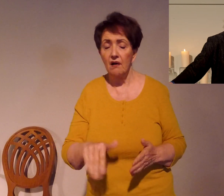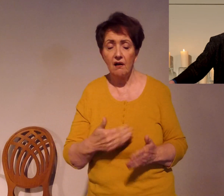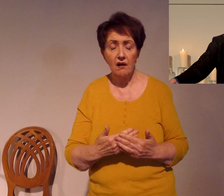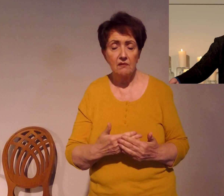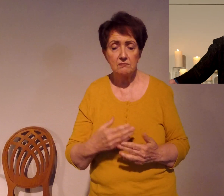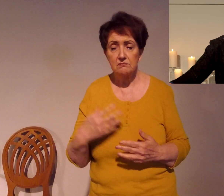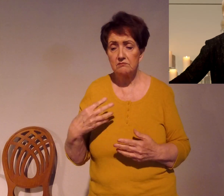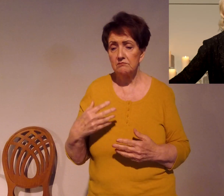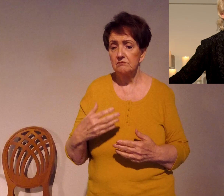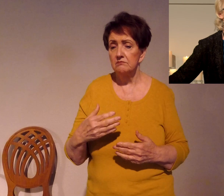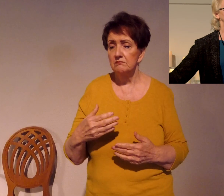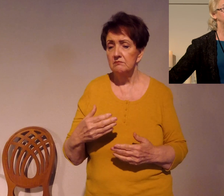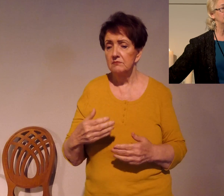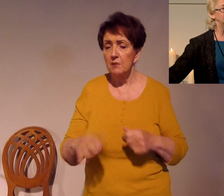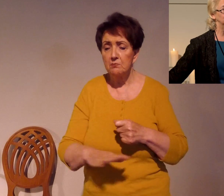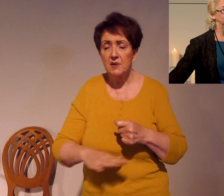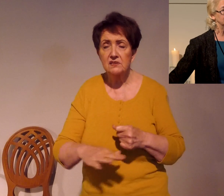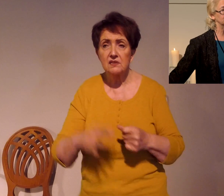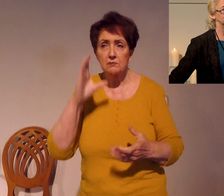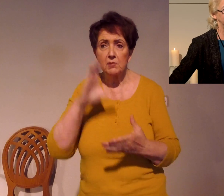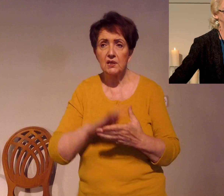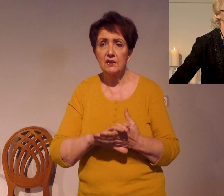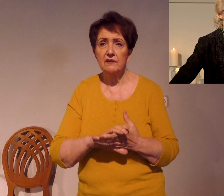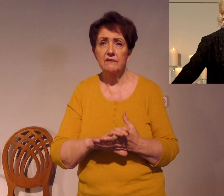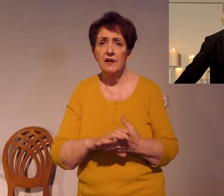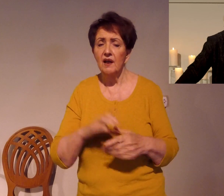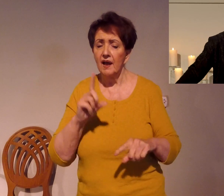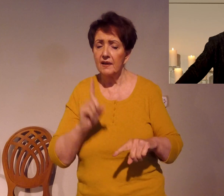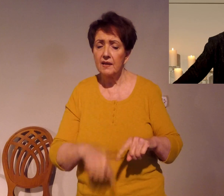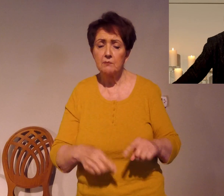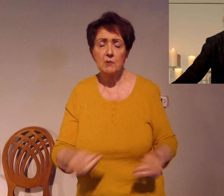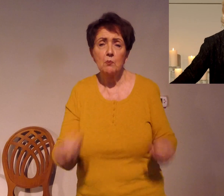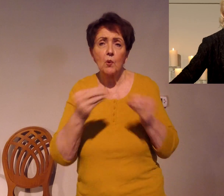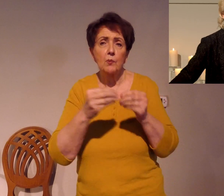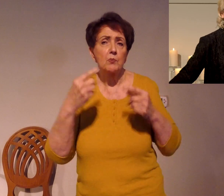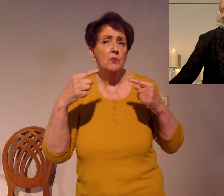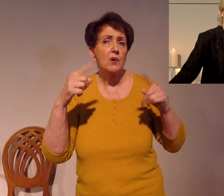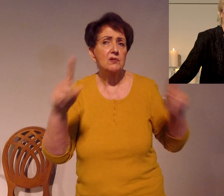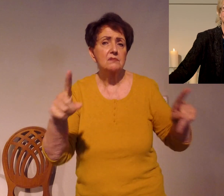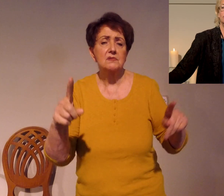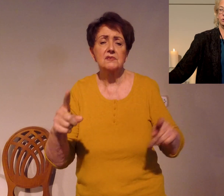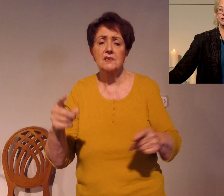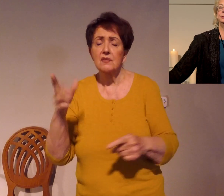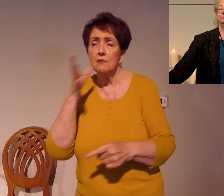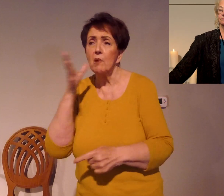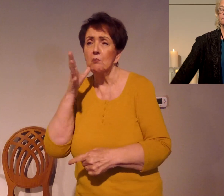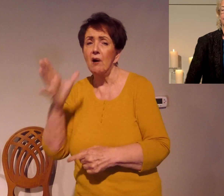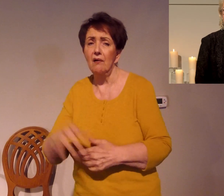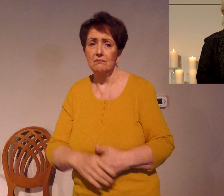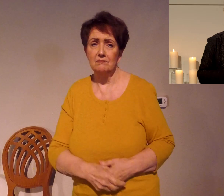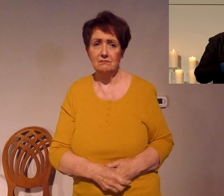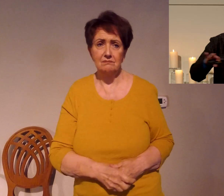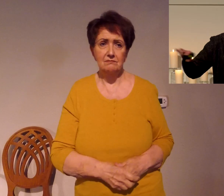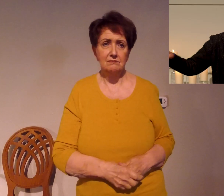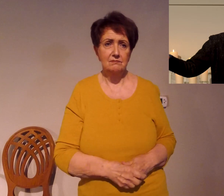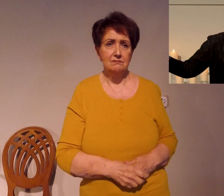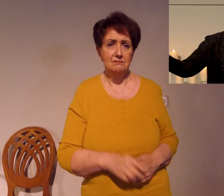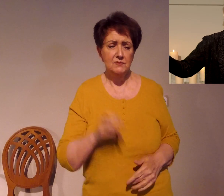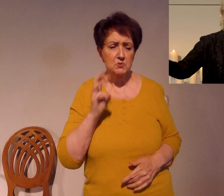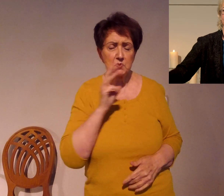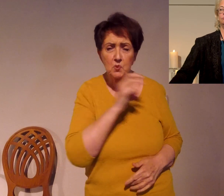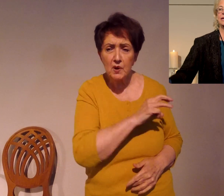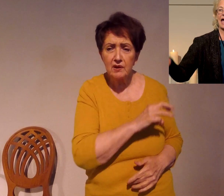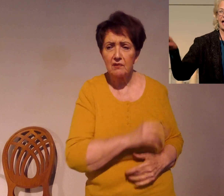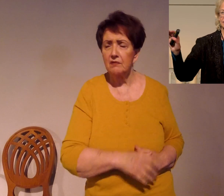My fundamental belief about money was I could not be more prosperous than my mother. I know, isn't that weird? There was a cap. There